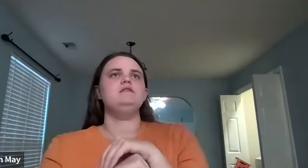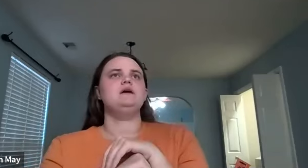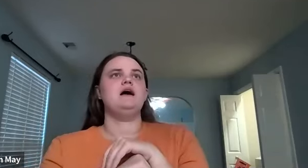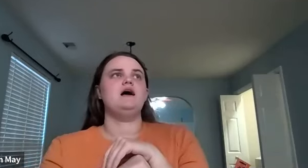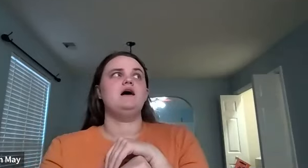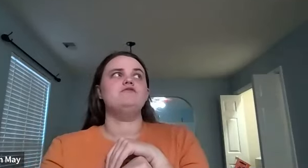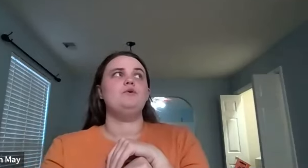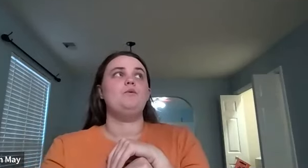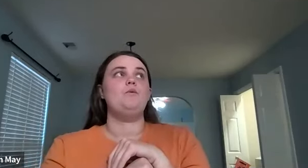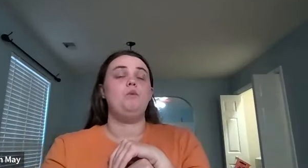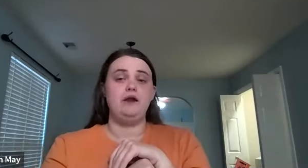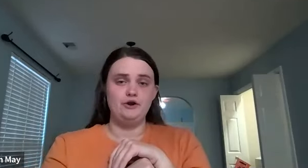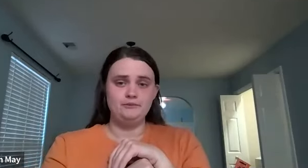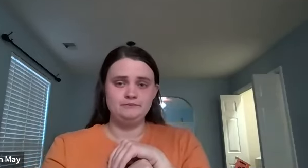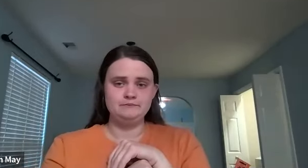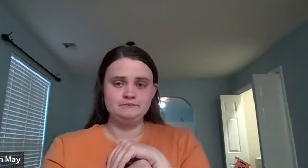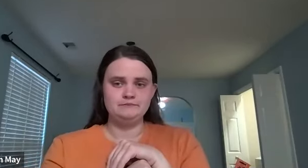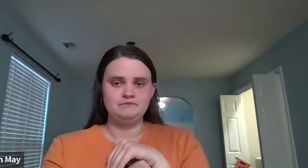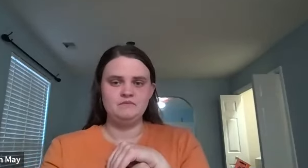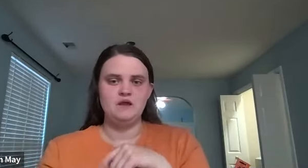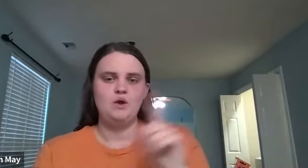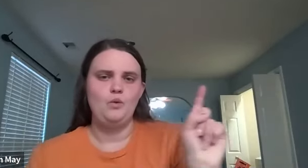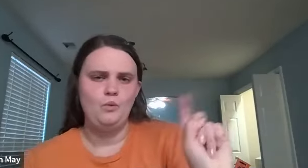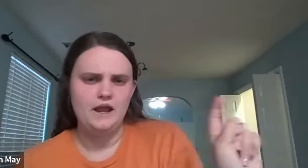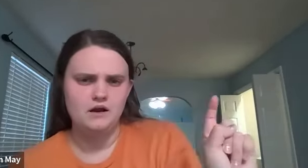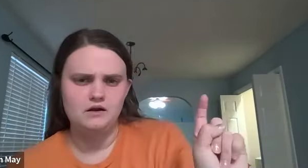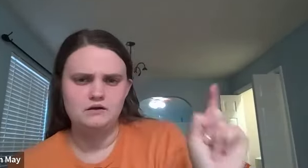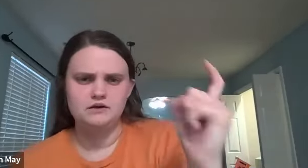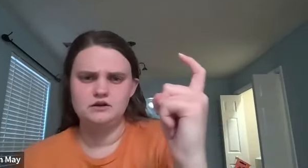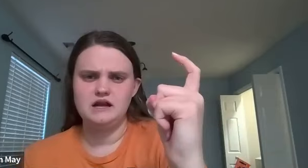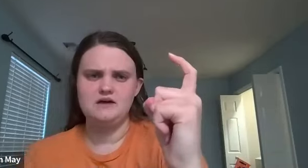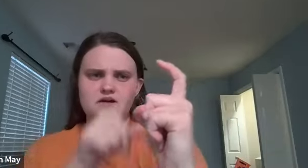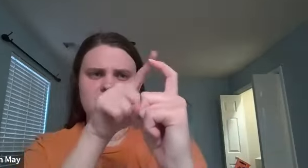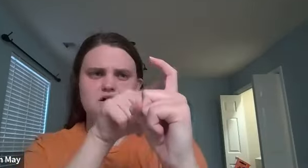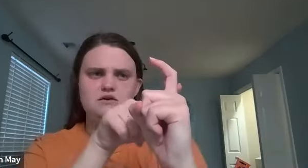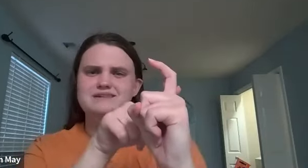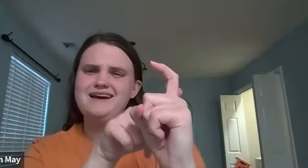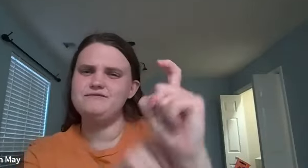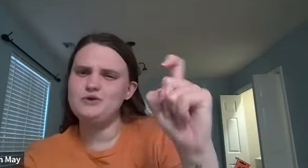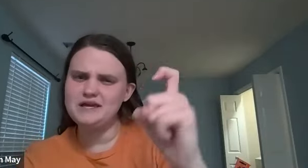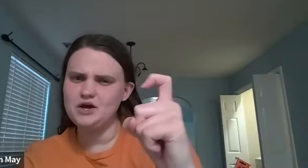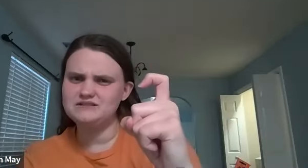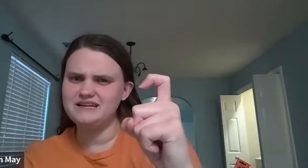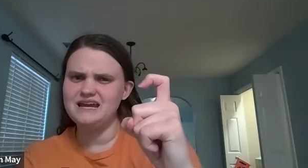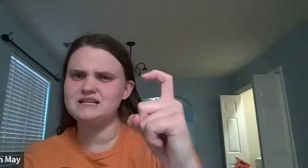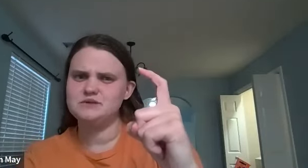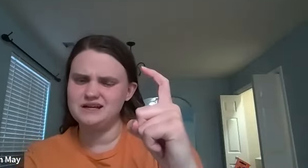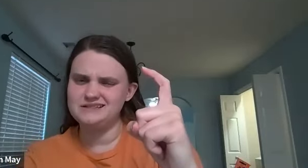we have where. Where. You're going to have it kind of not fully hooked like an X, but kind of